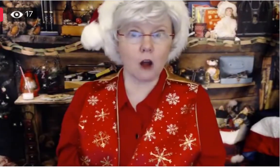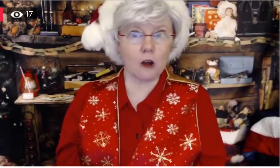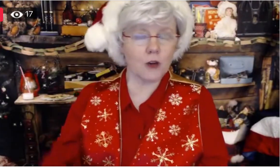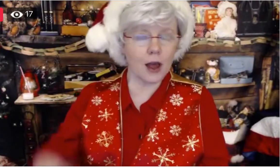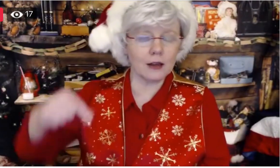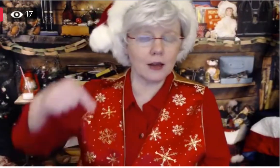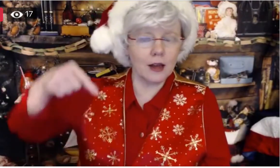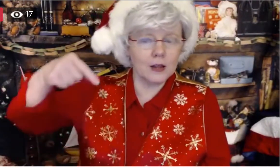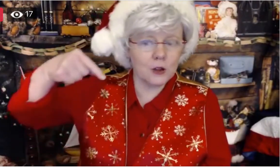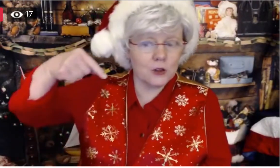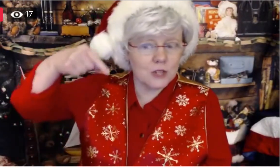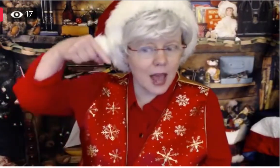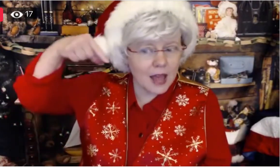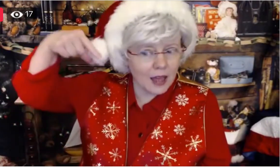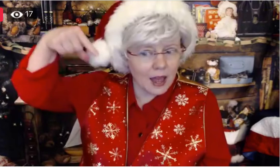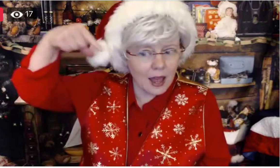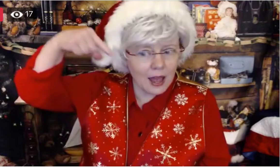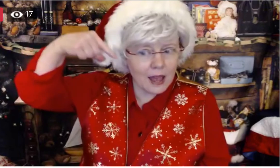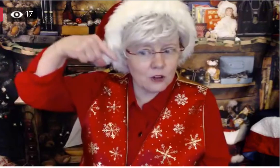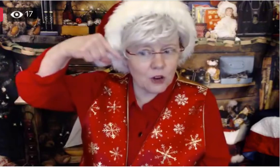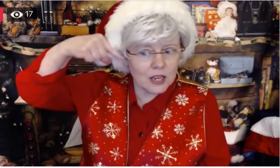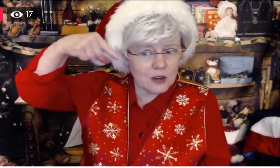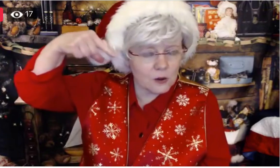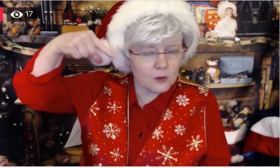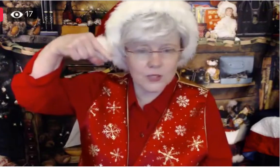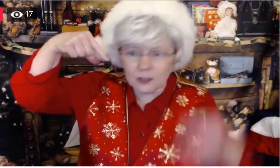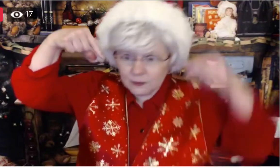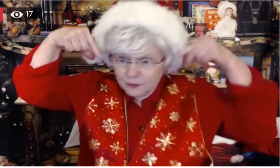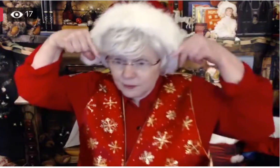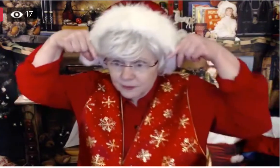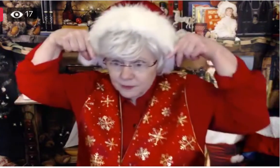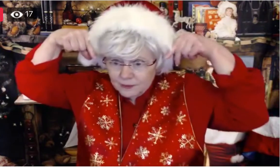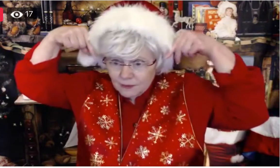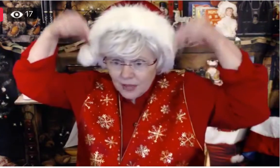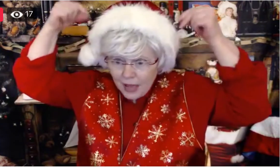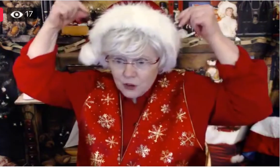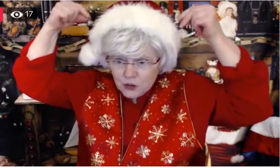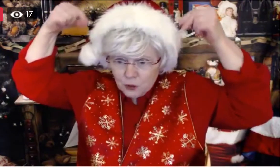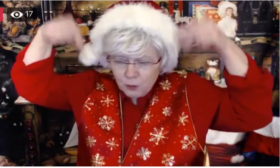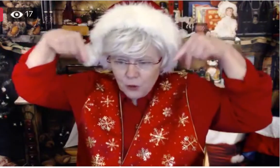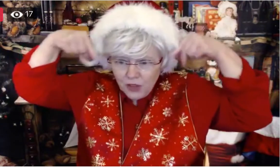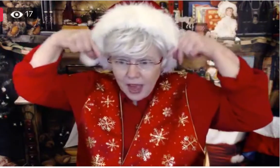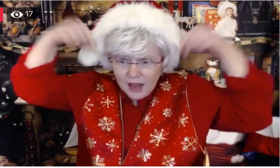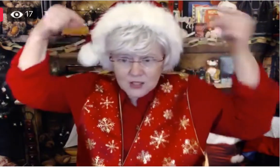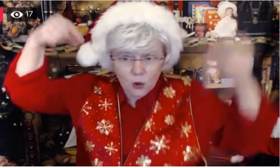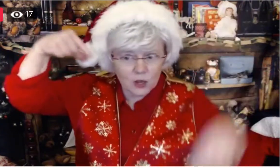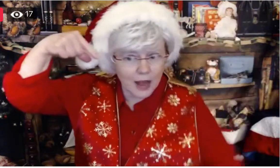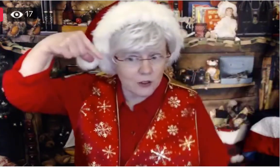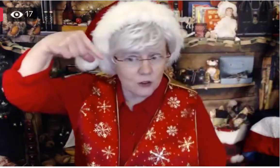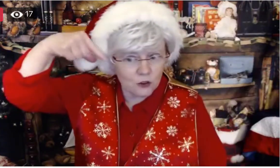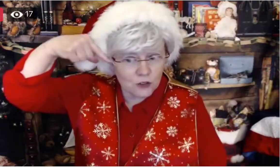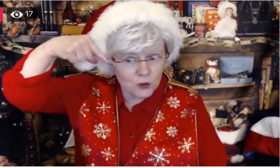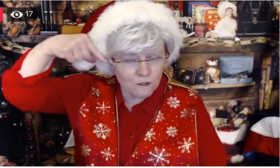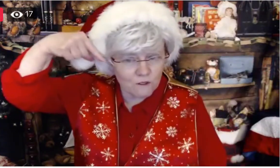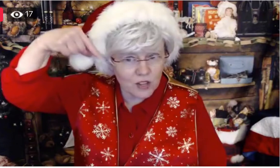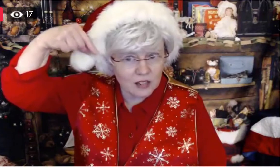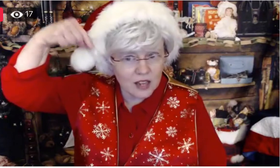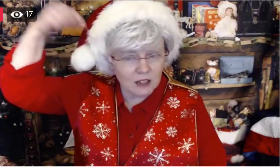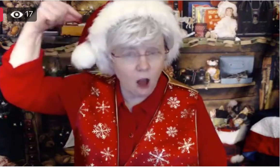Star Trek. So you take and your ears, and you can do both hands, or like you're sort of feeling along